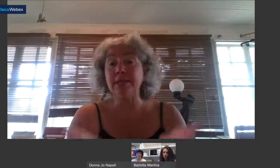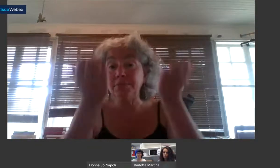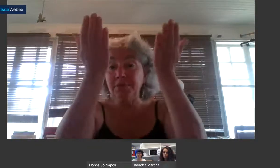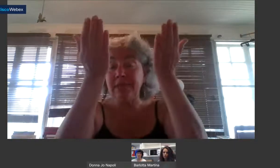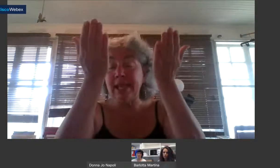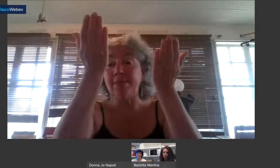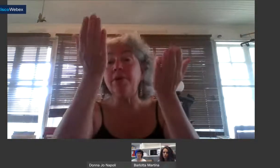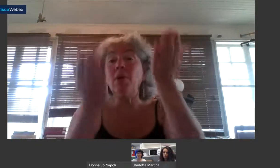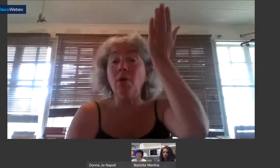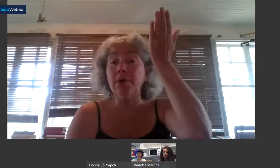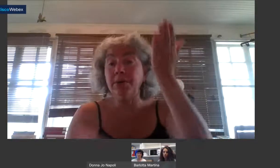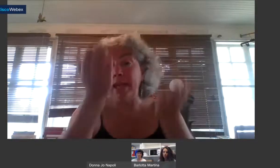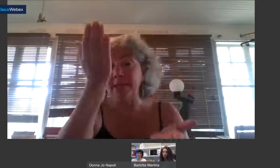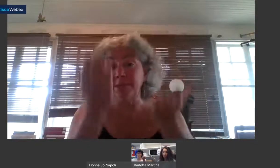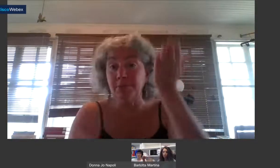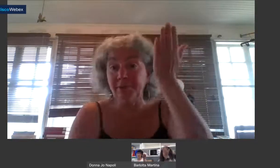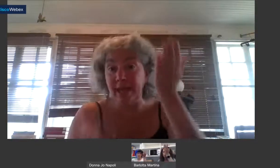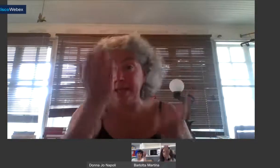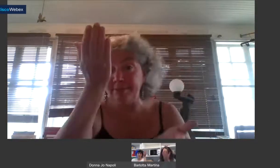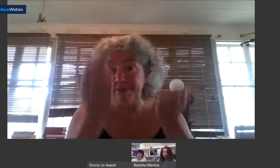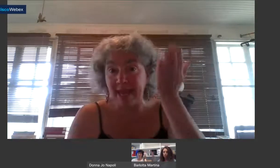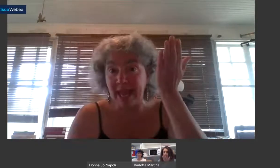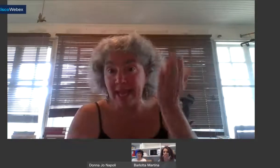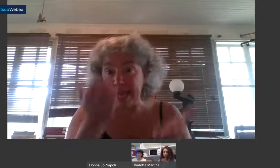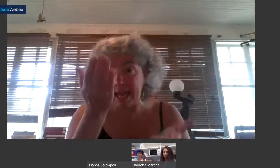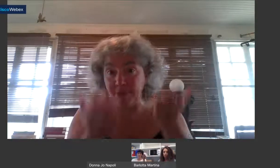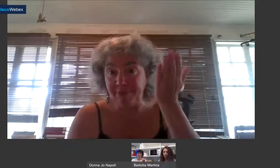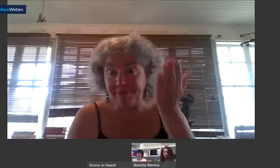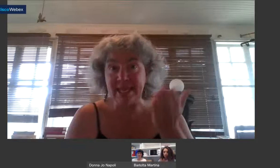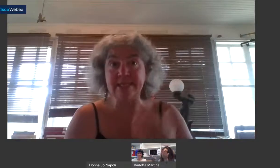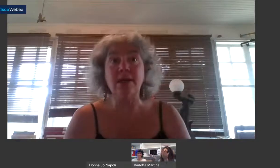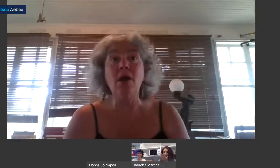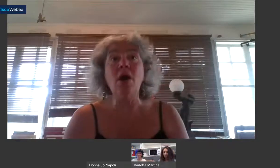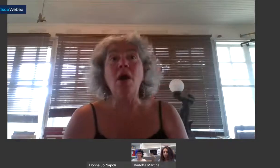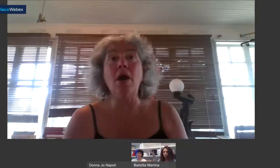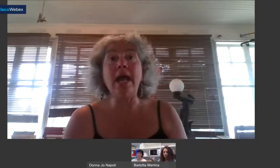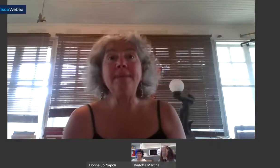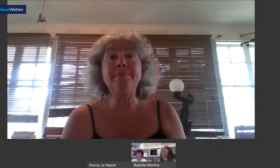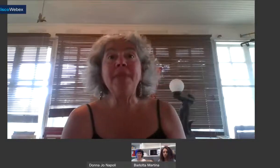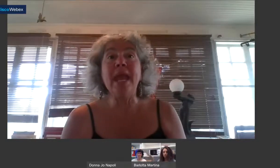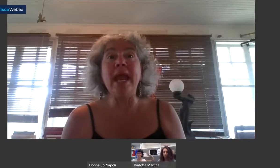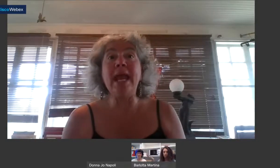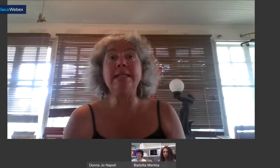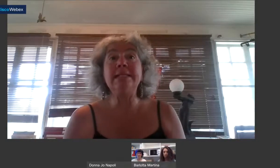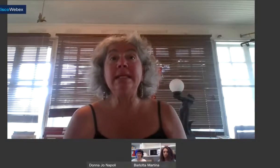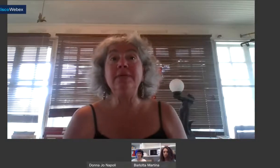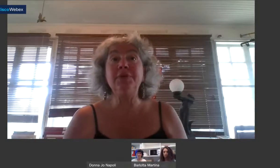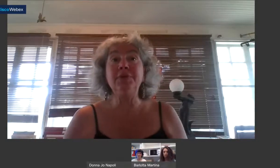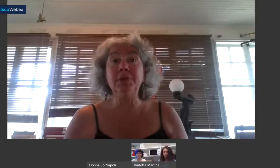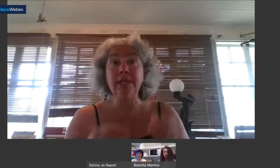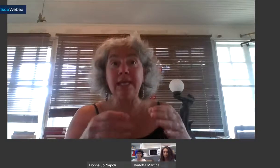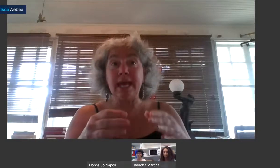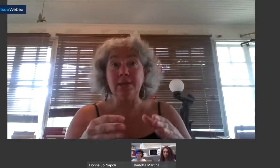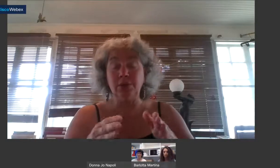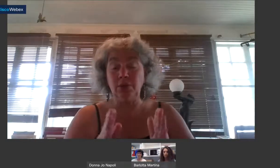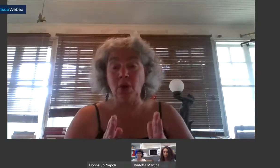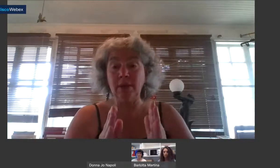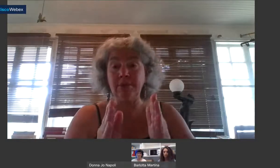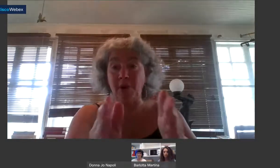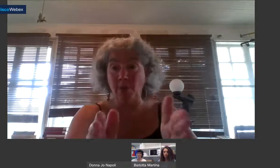move together or your hands move out of phase, all right? And if you look at going